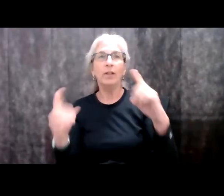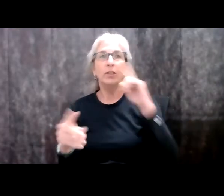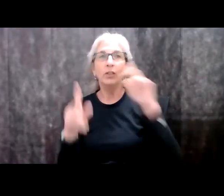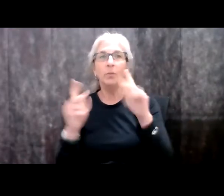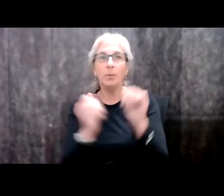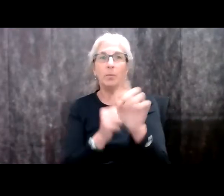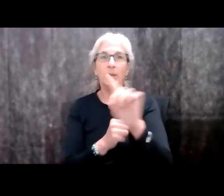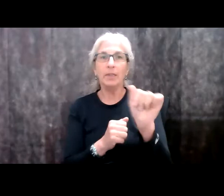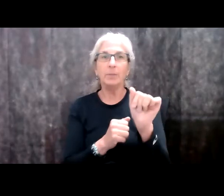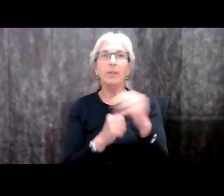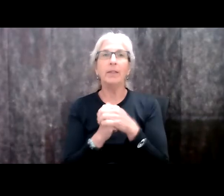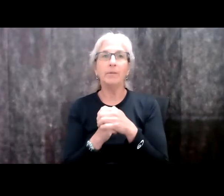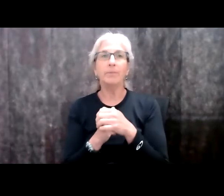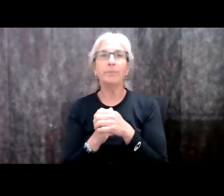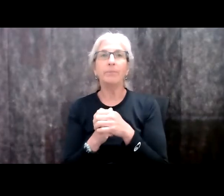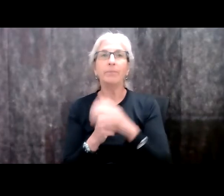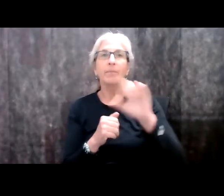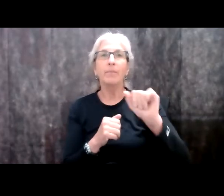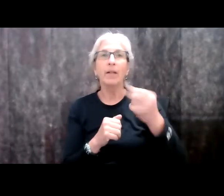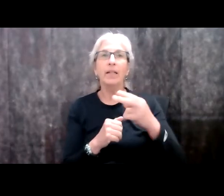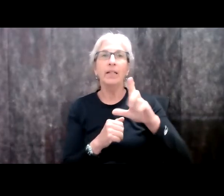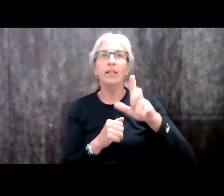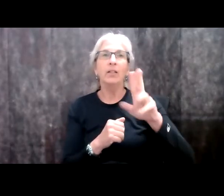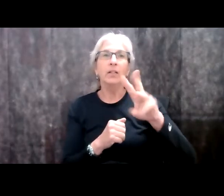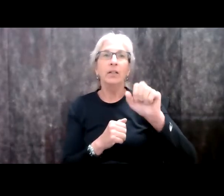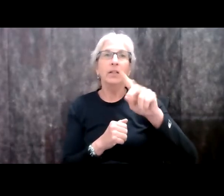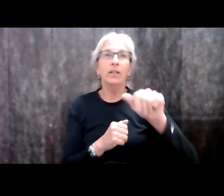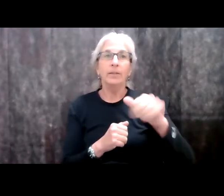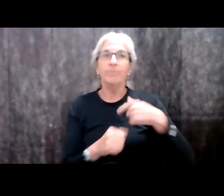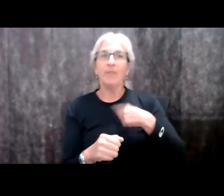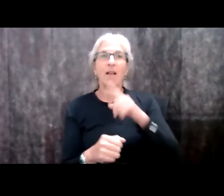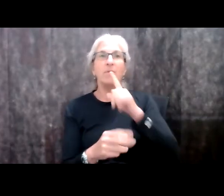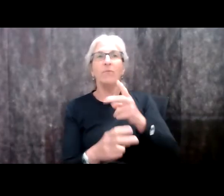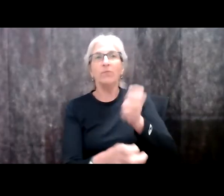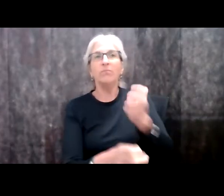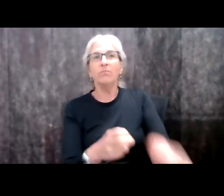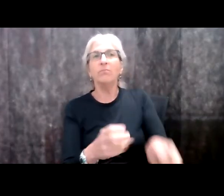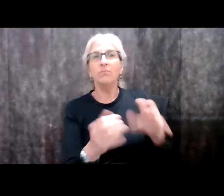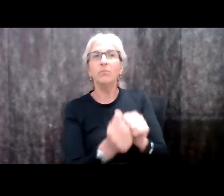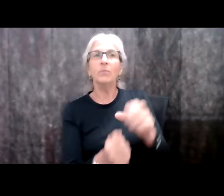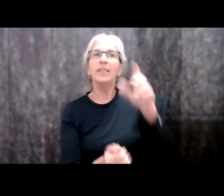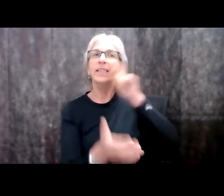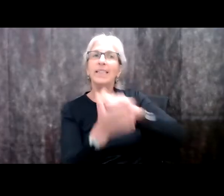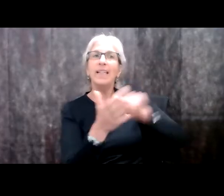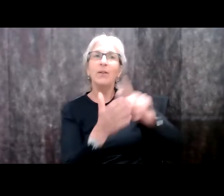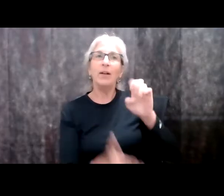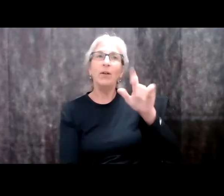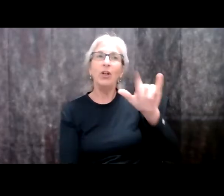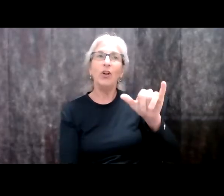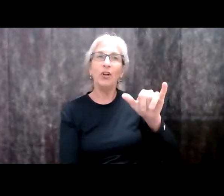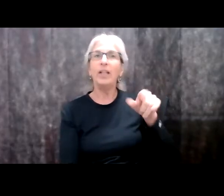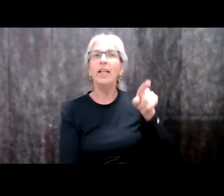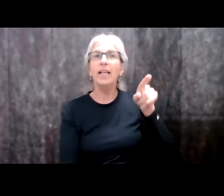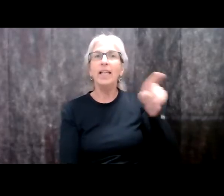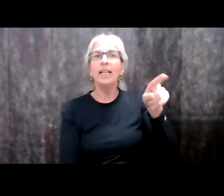Well, first thing is that I have been hard on Secretary Kearney in asking for his resignation for first is imposing critical race theory on